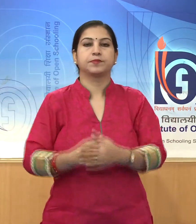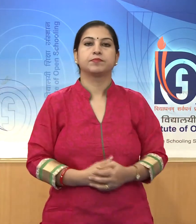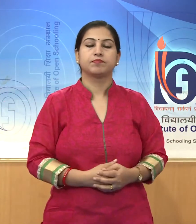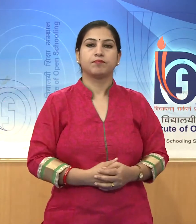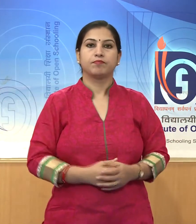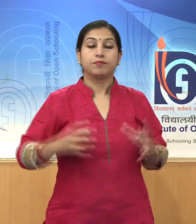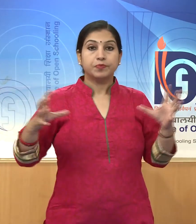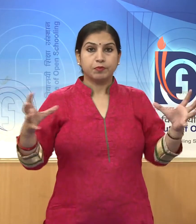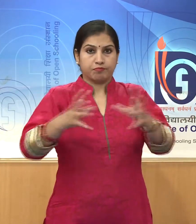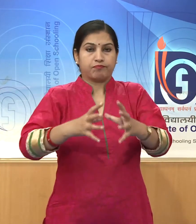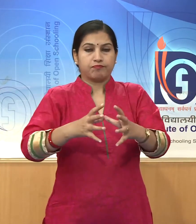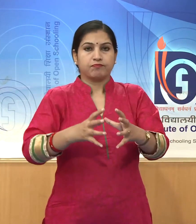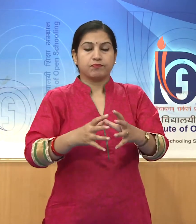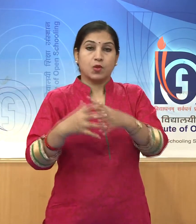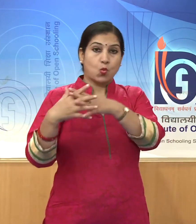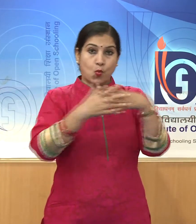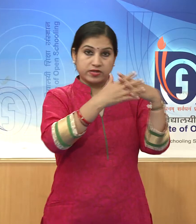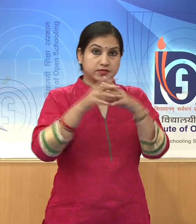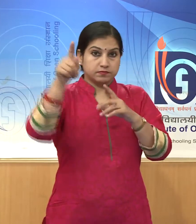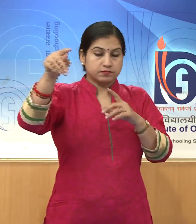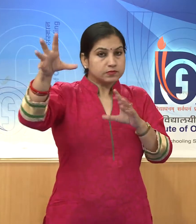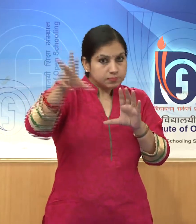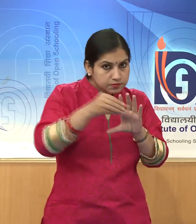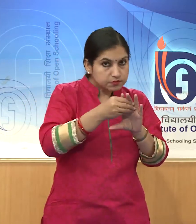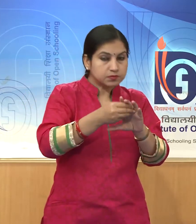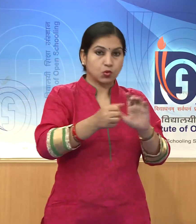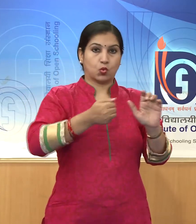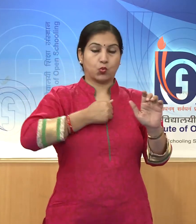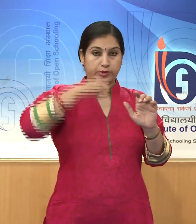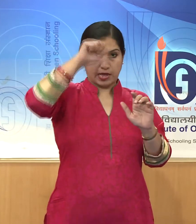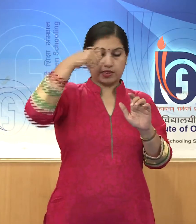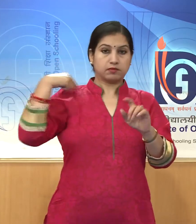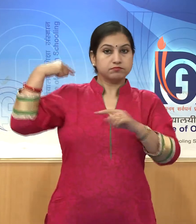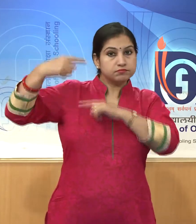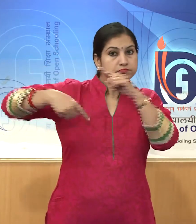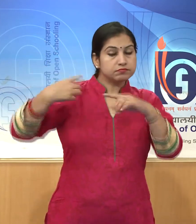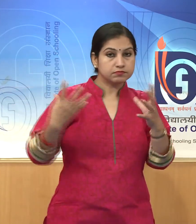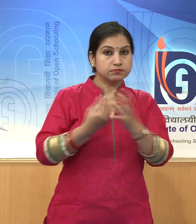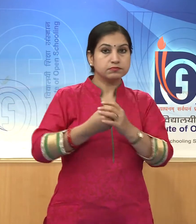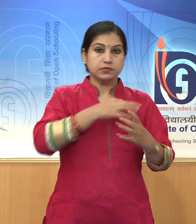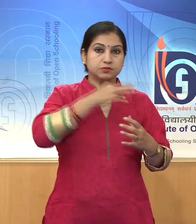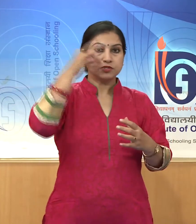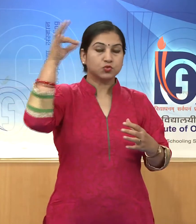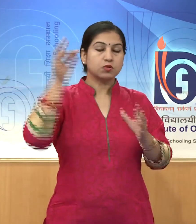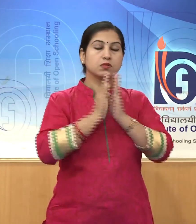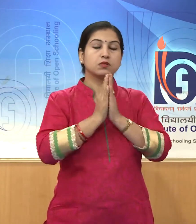A combination of Western technique and Indian spiritualism